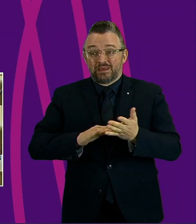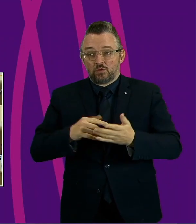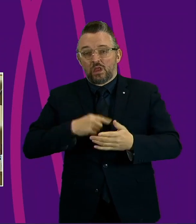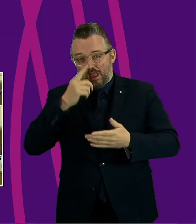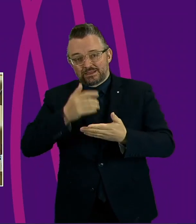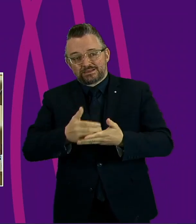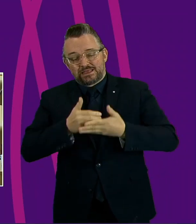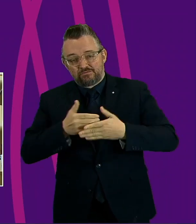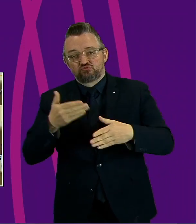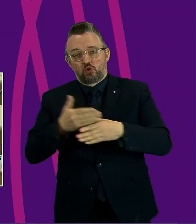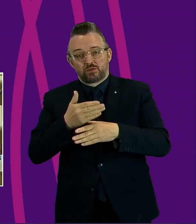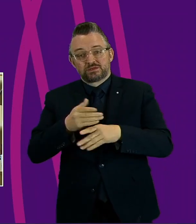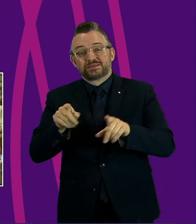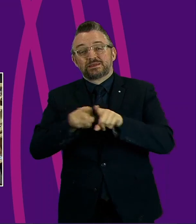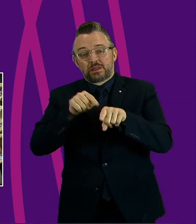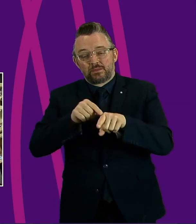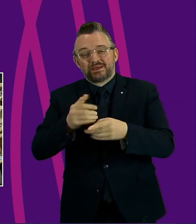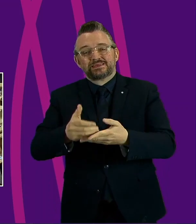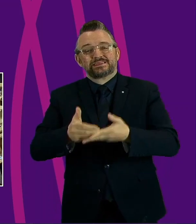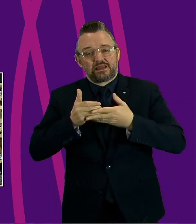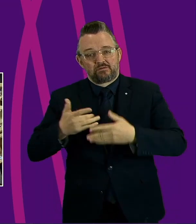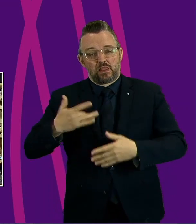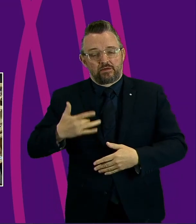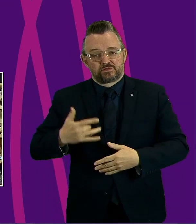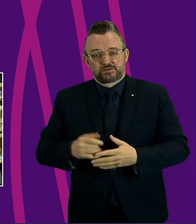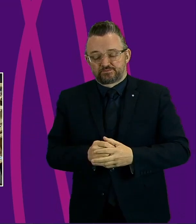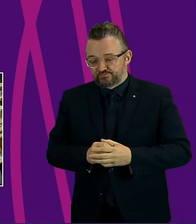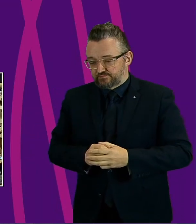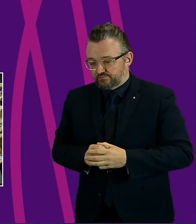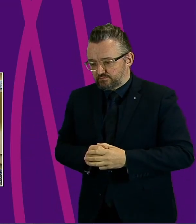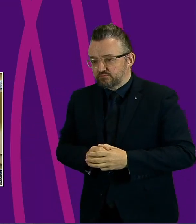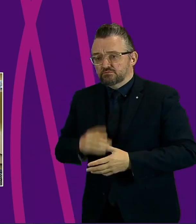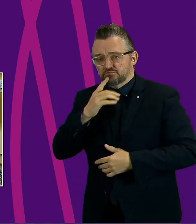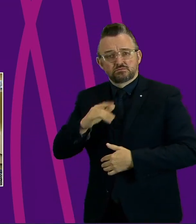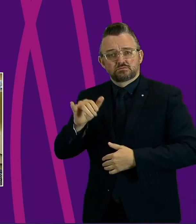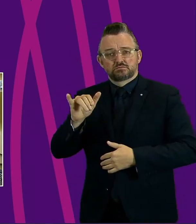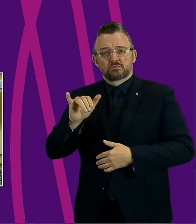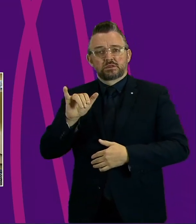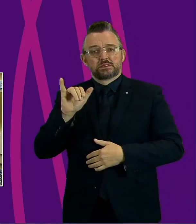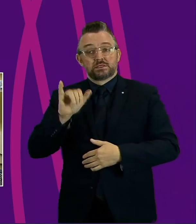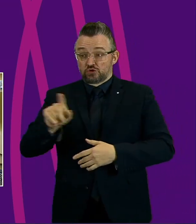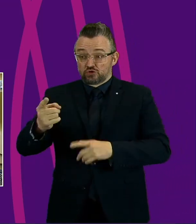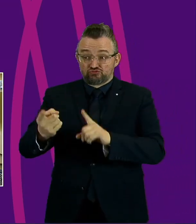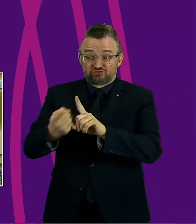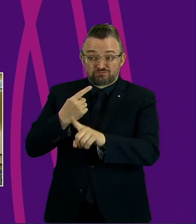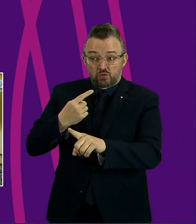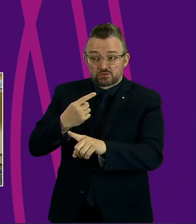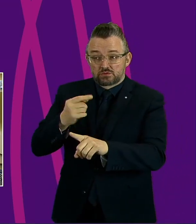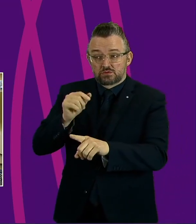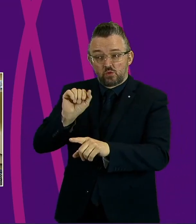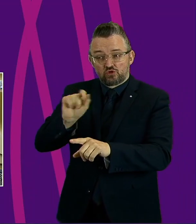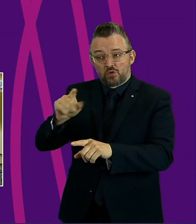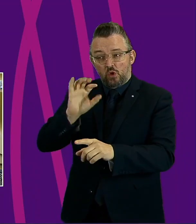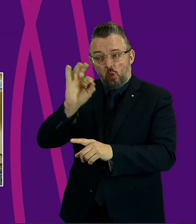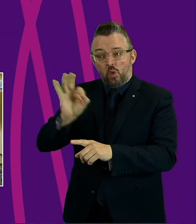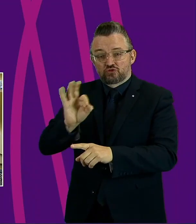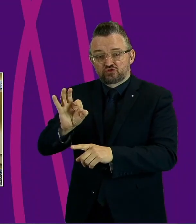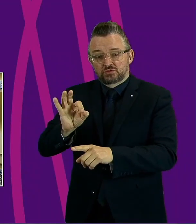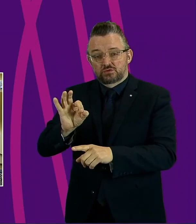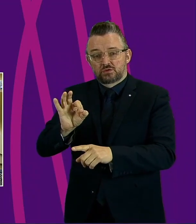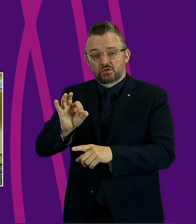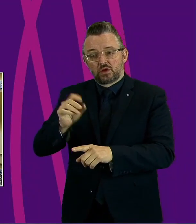but also save lives? First Minister. Yes, we will. In response to the last part of that question, I believe